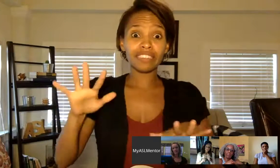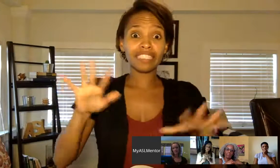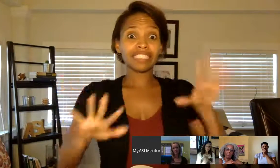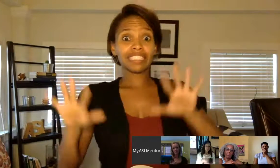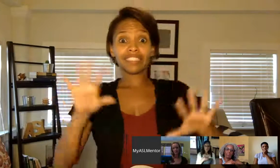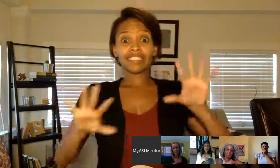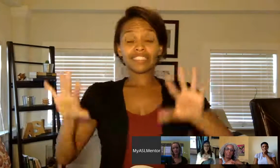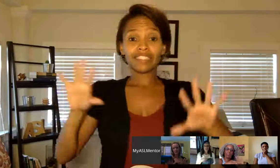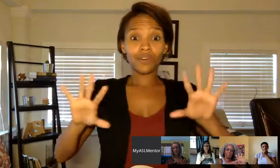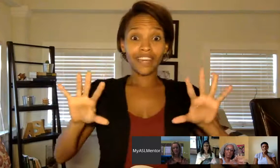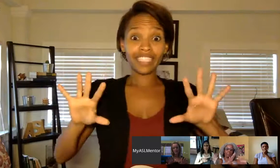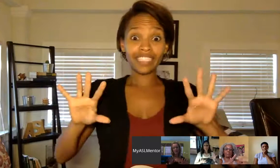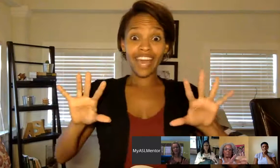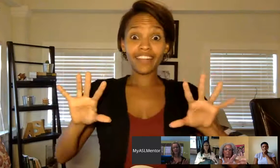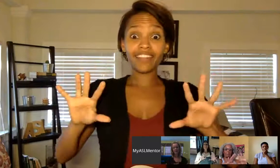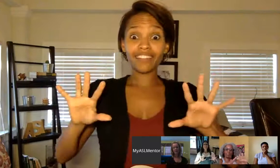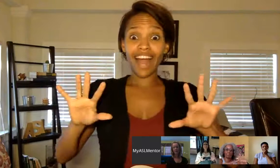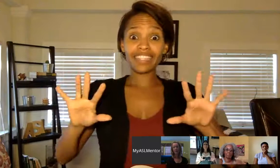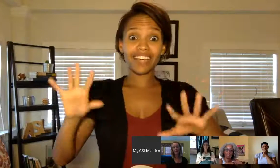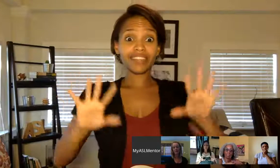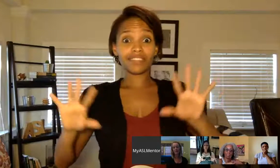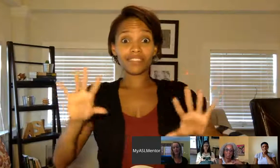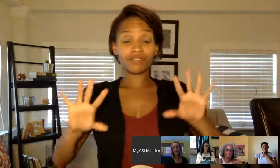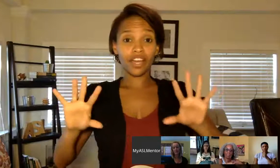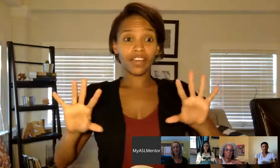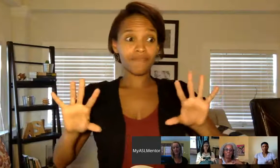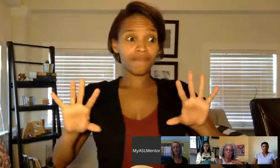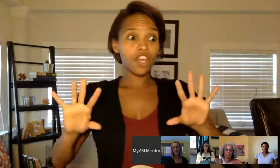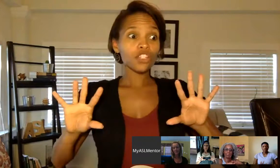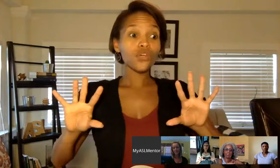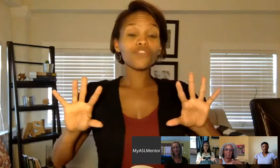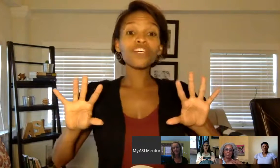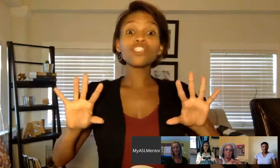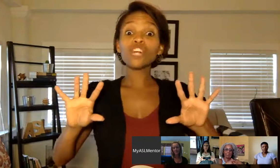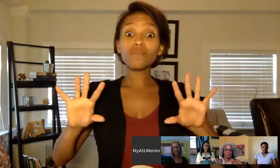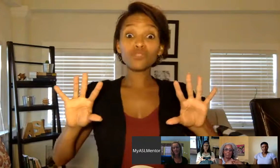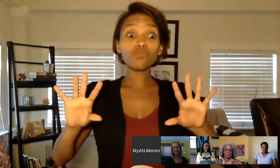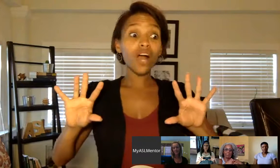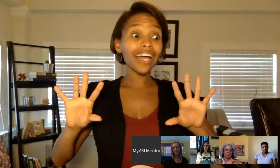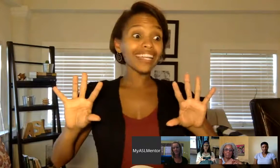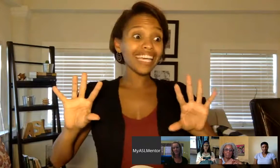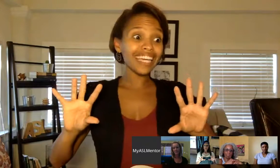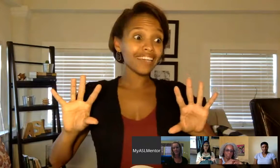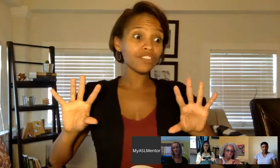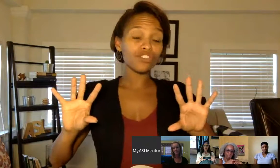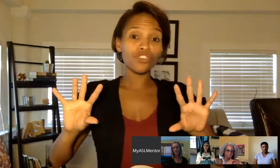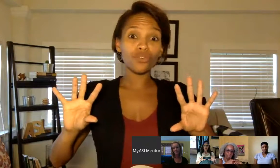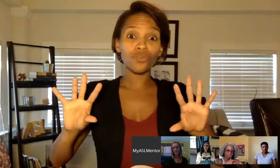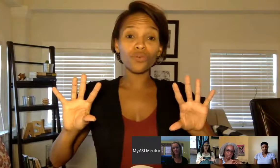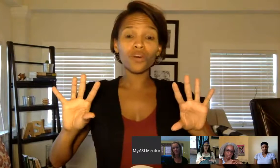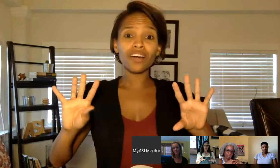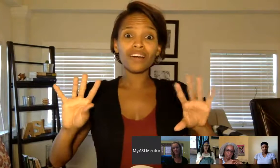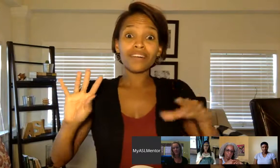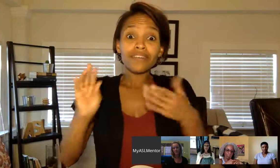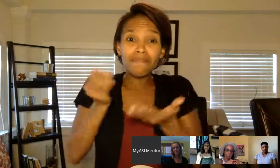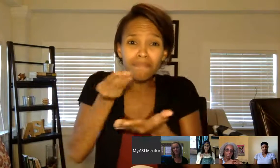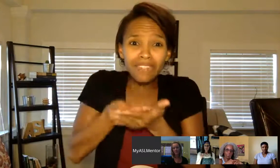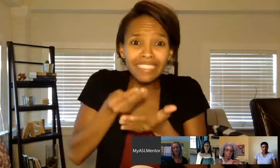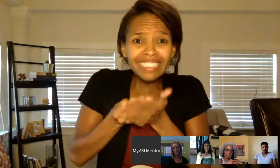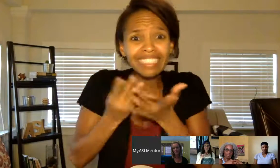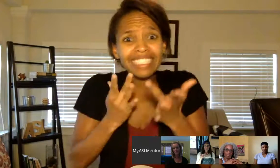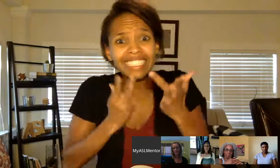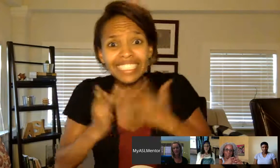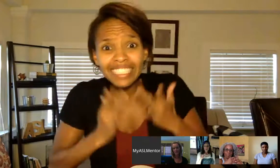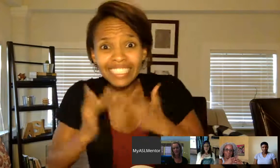feel, okay, that's the end of the last sentence, right? So if we jumped right into